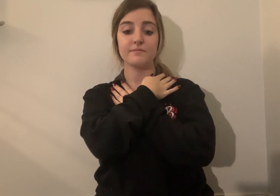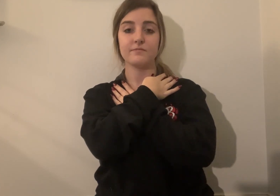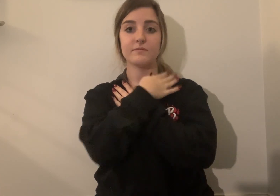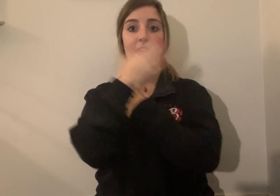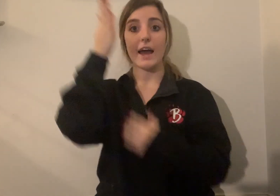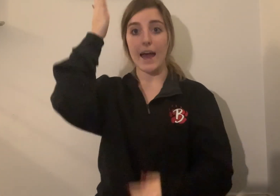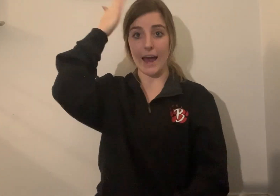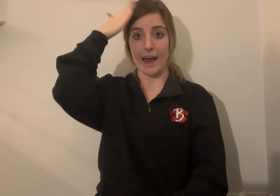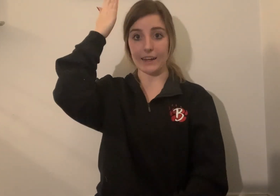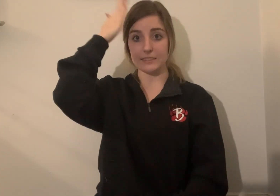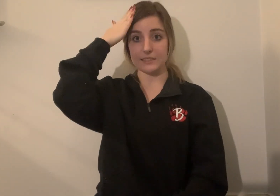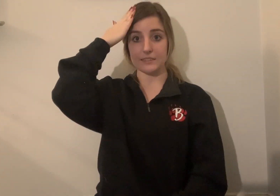hat,